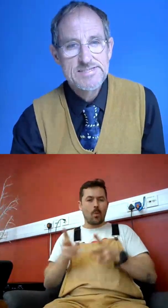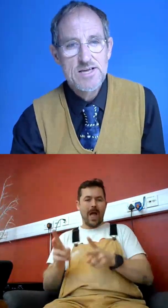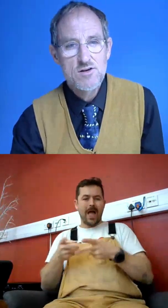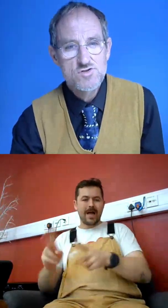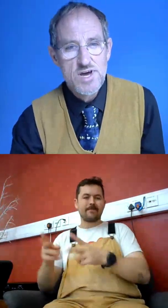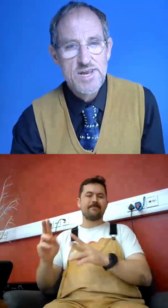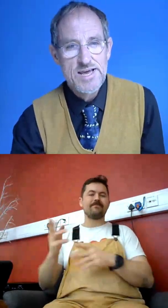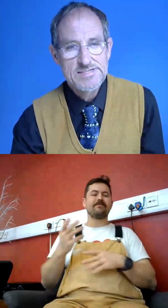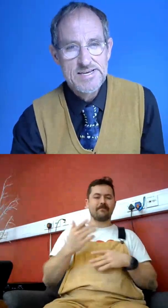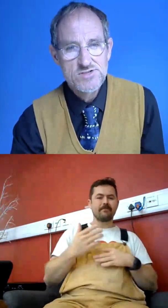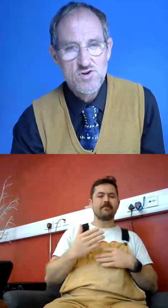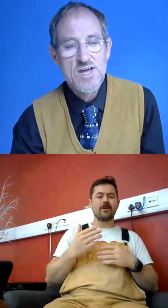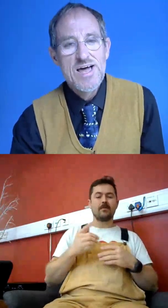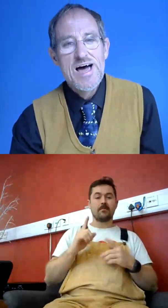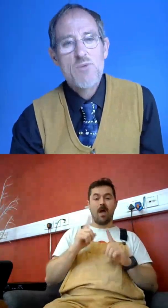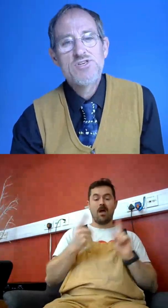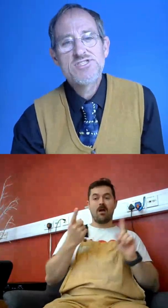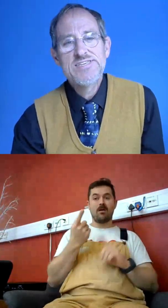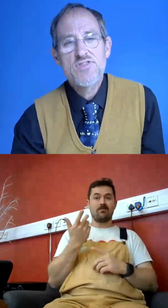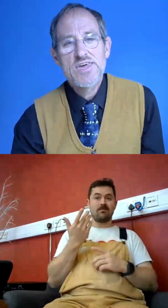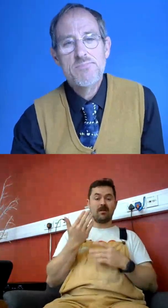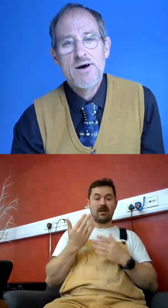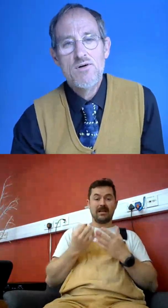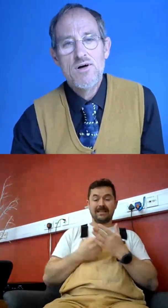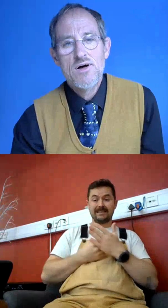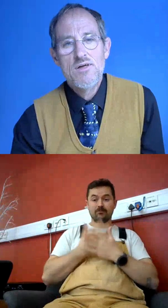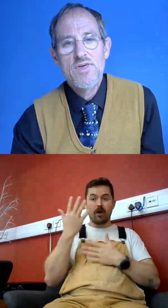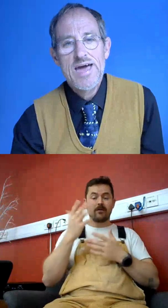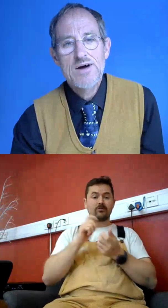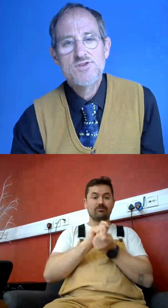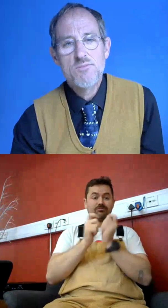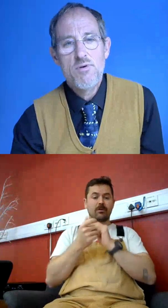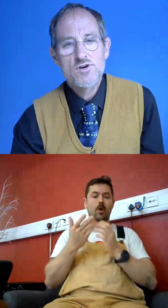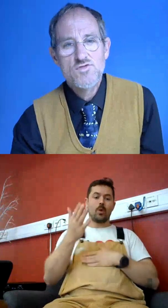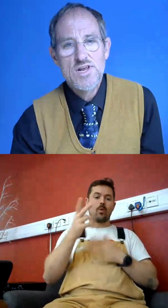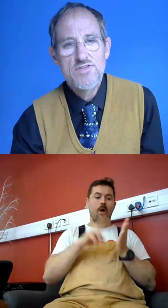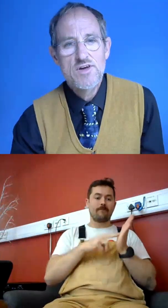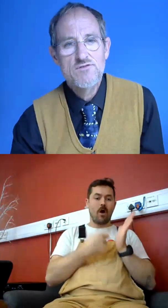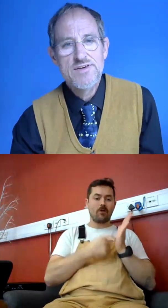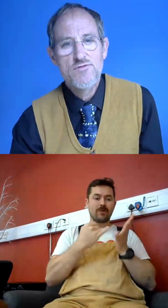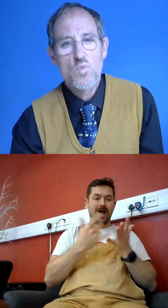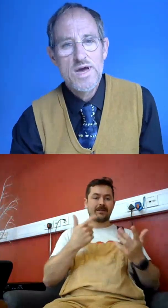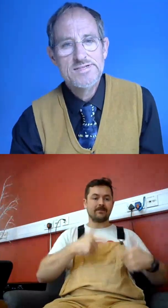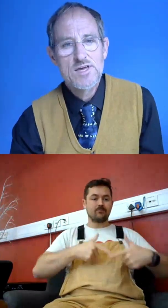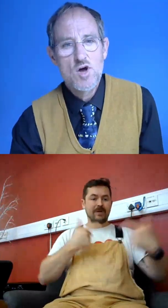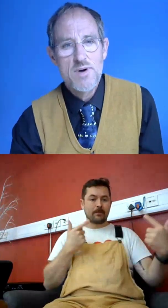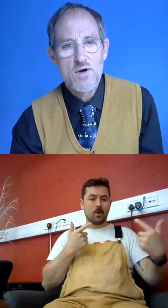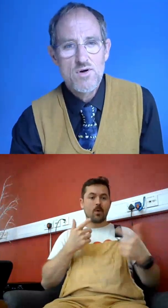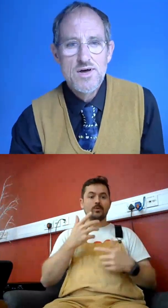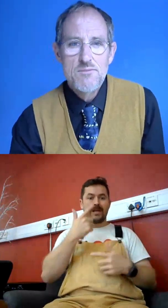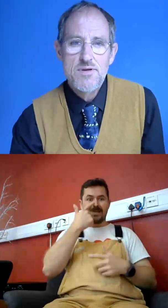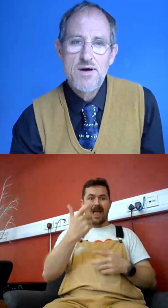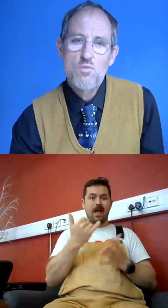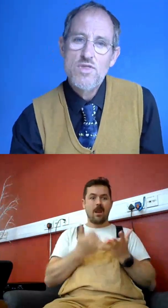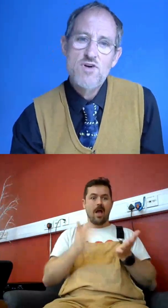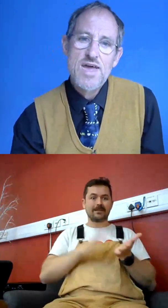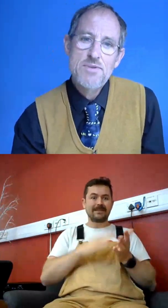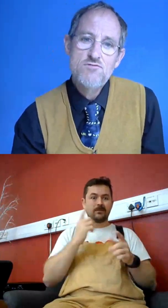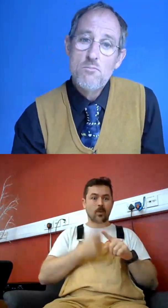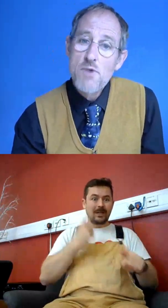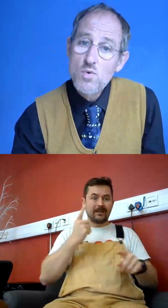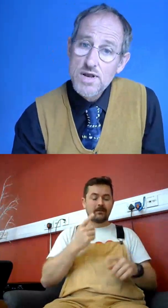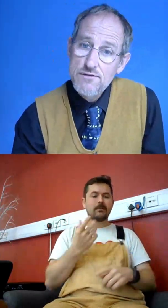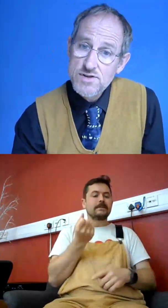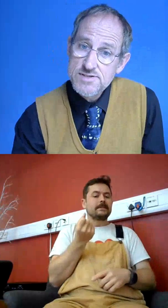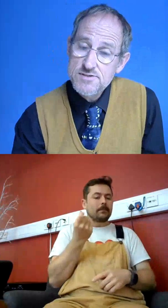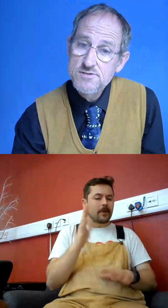lot of meetings, a lot of training, etc. And we just need to think out of the box, really, think of different ways to go about, whether it